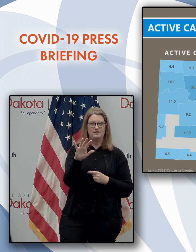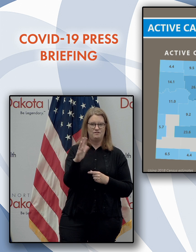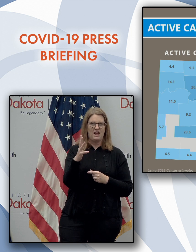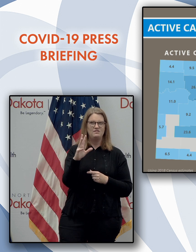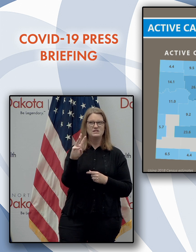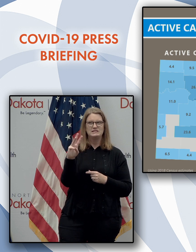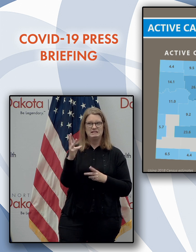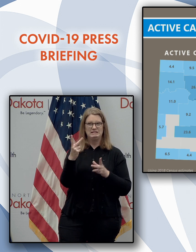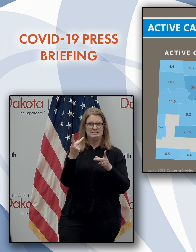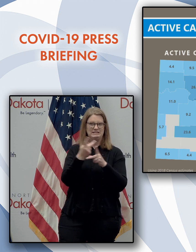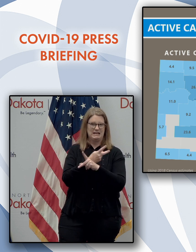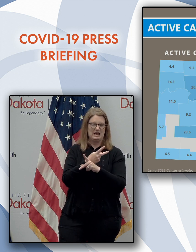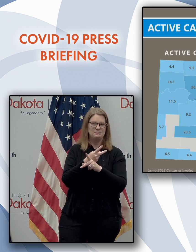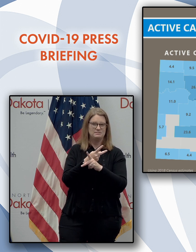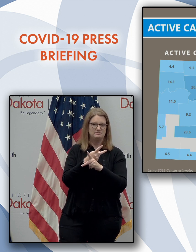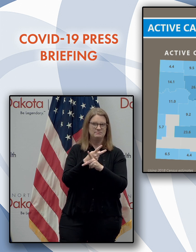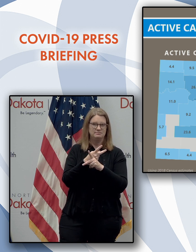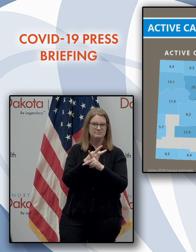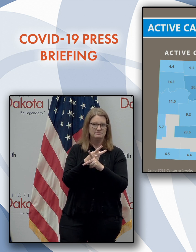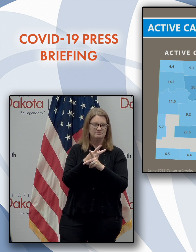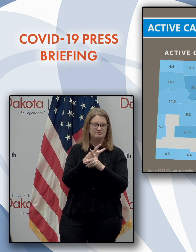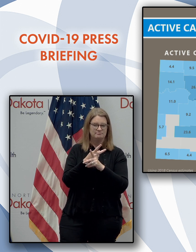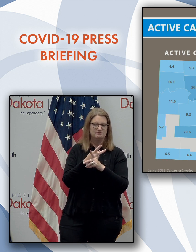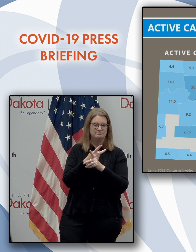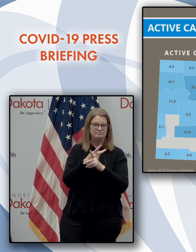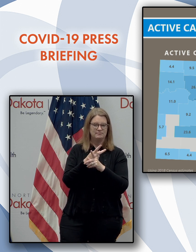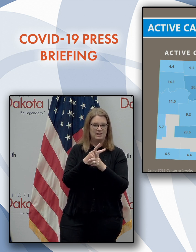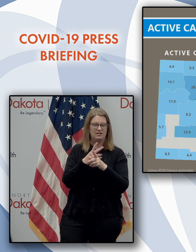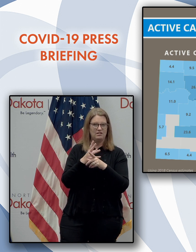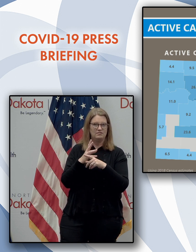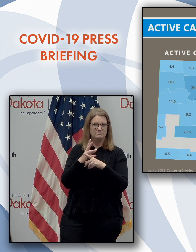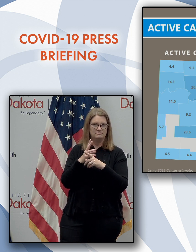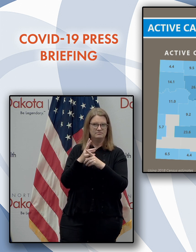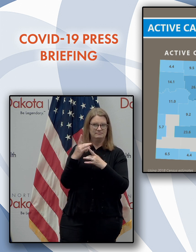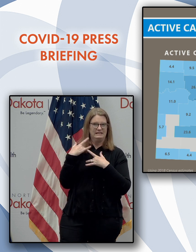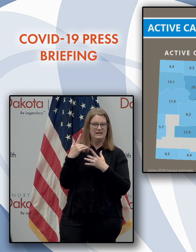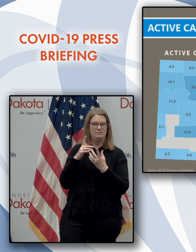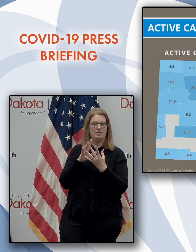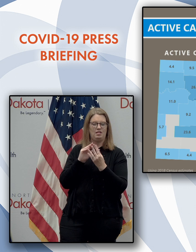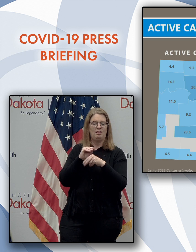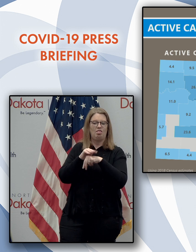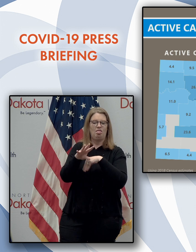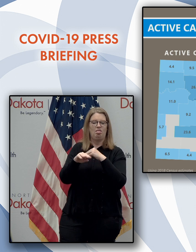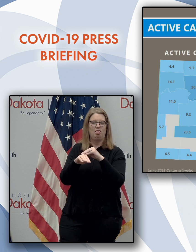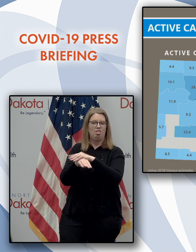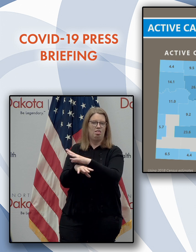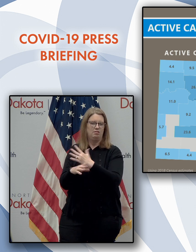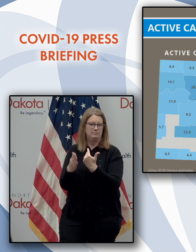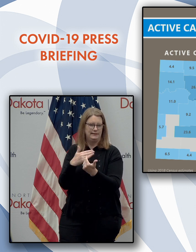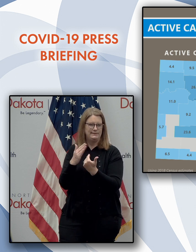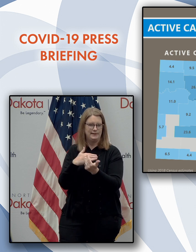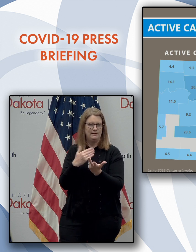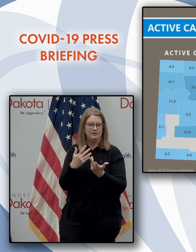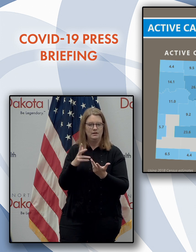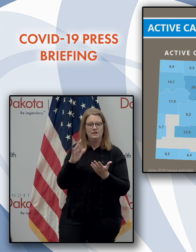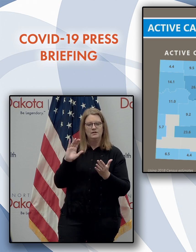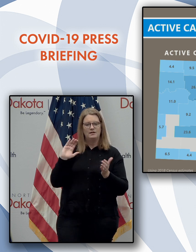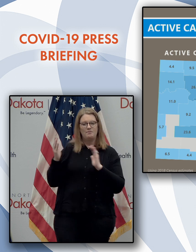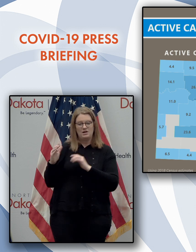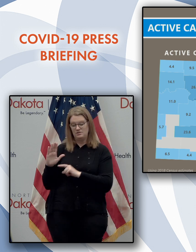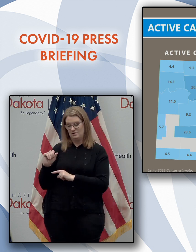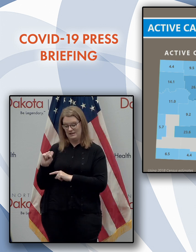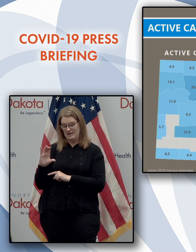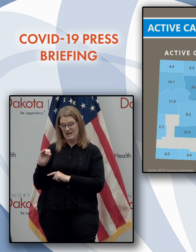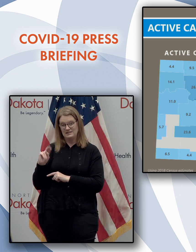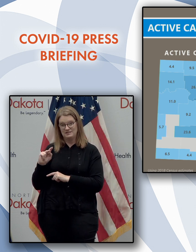more. You're 5 or 6 times more likely to bump into someone here in Burley County versus Cass County if